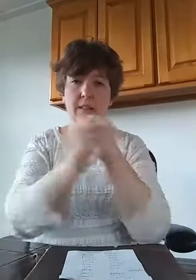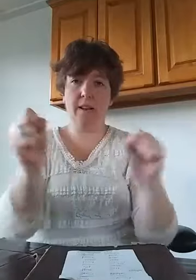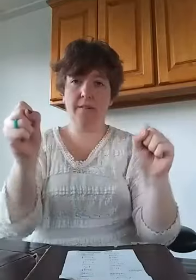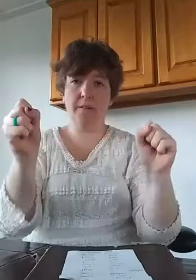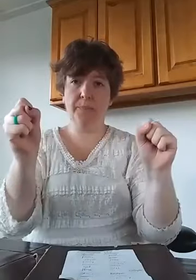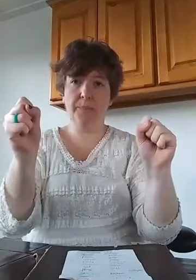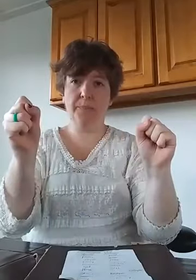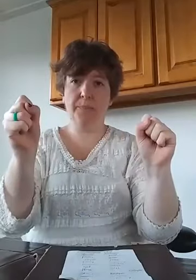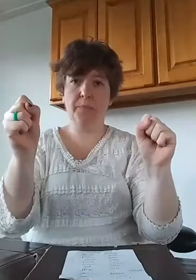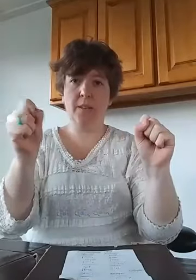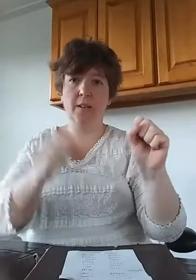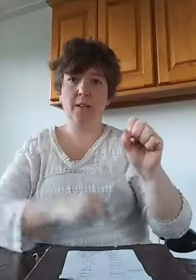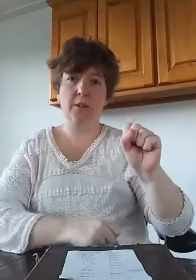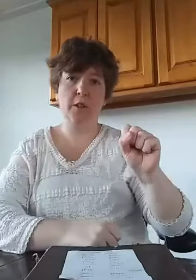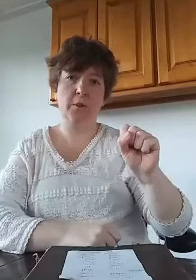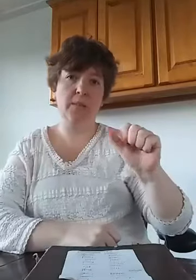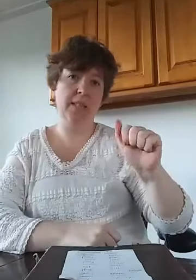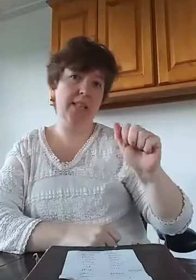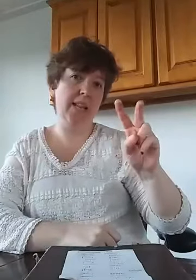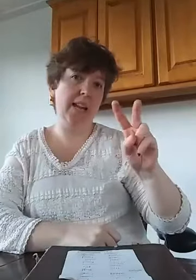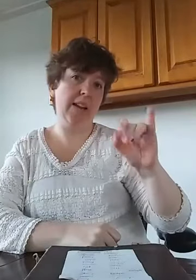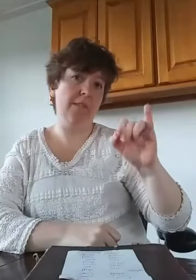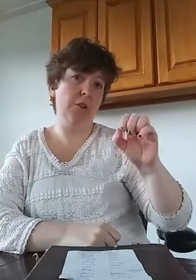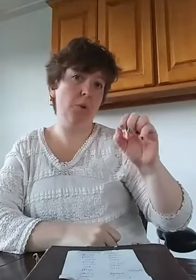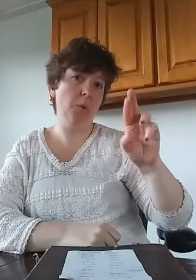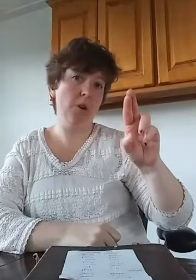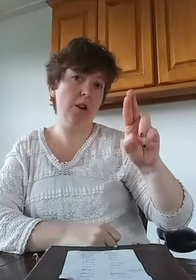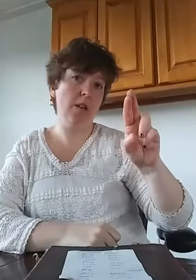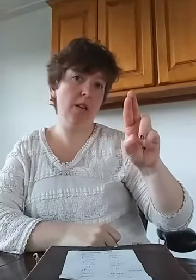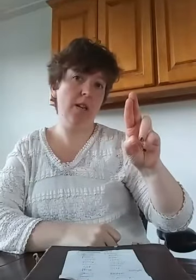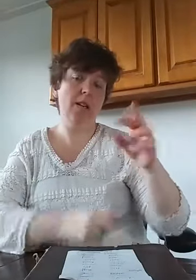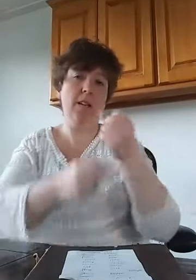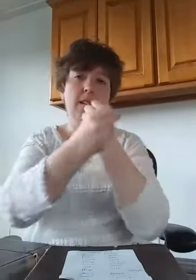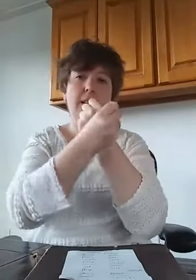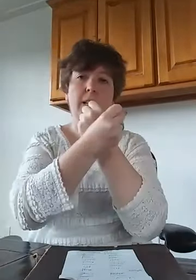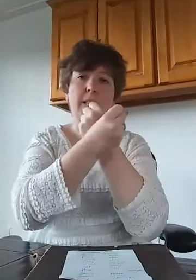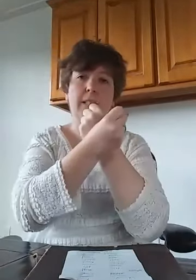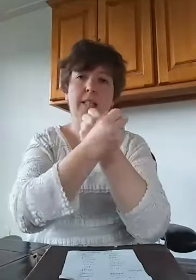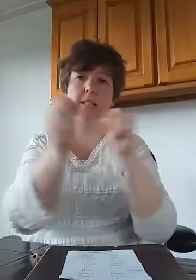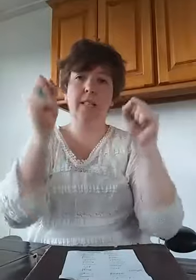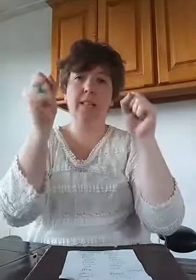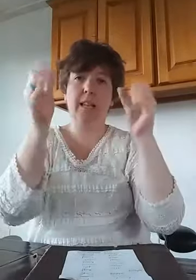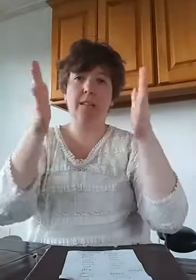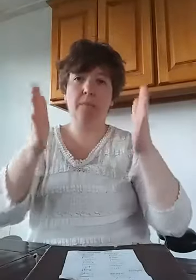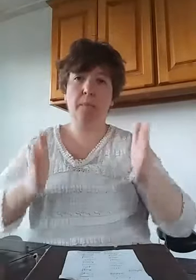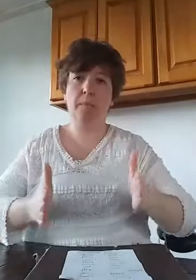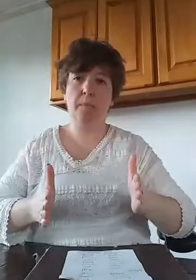Save. So Savior is save person.